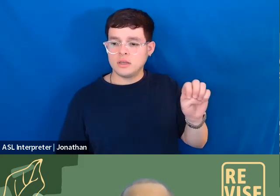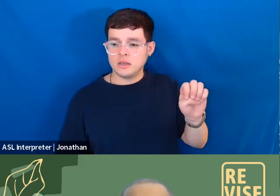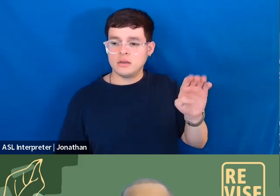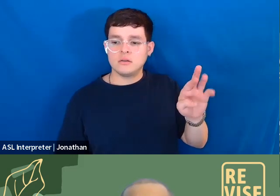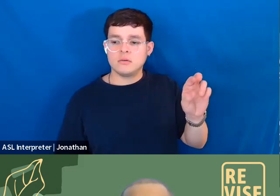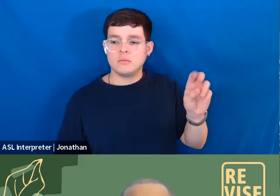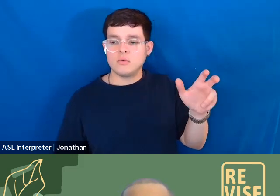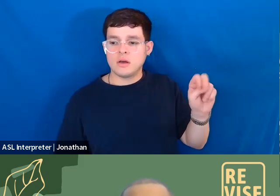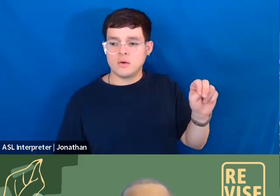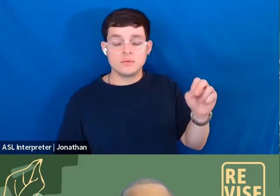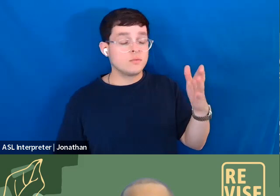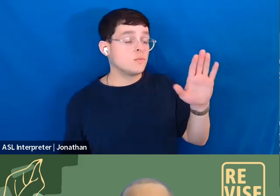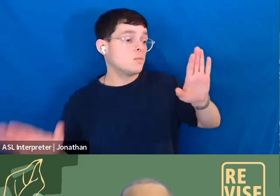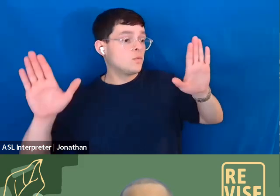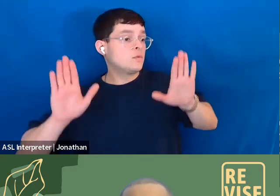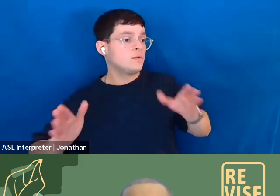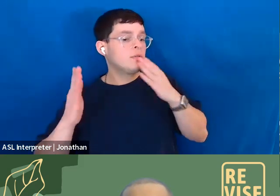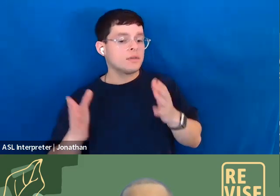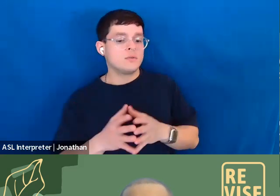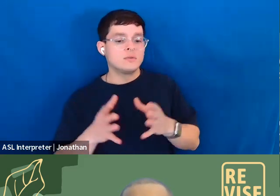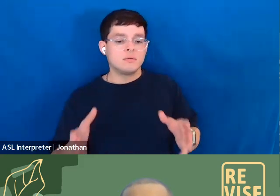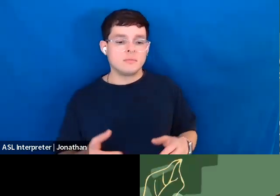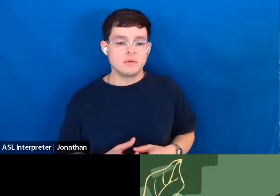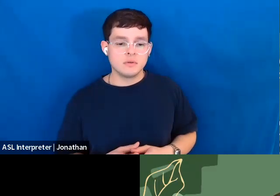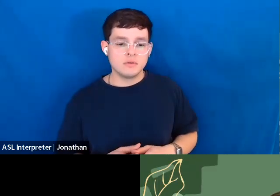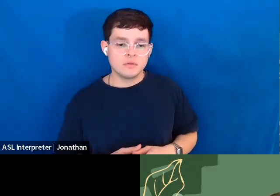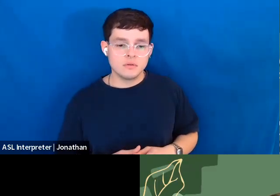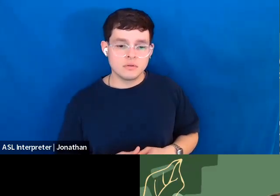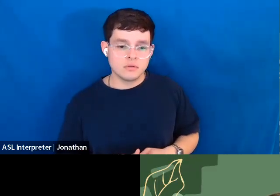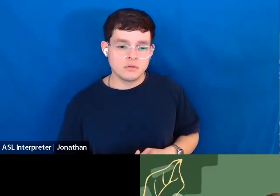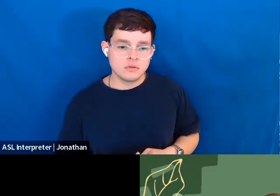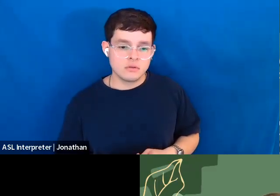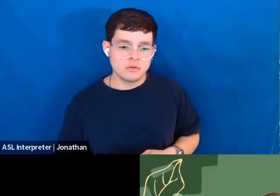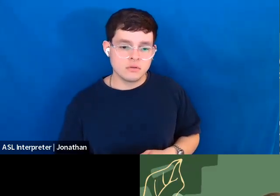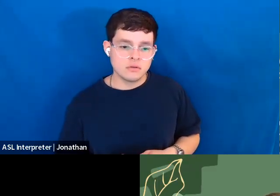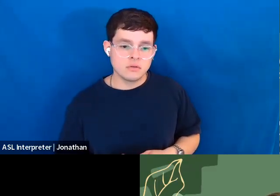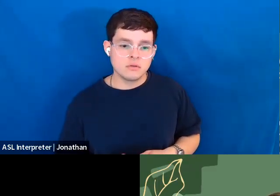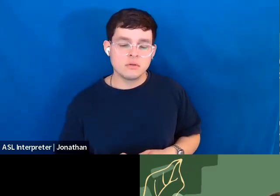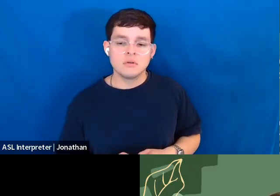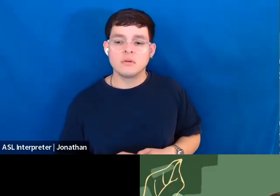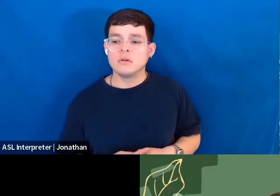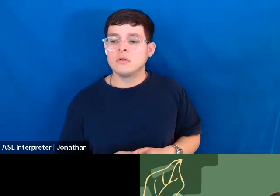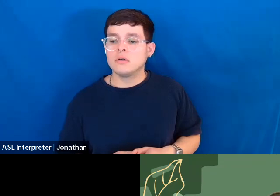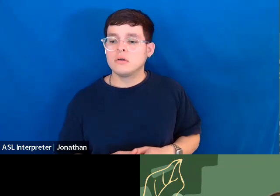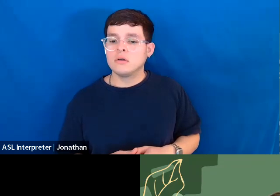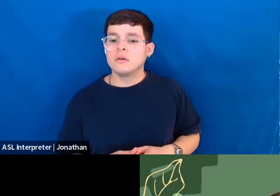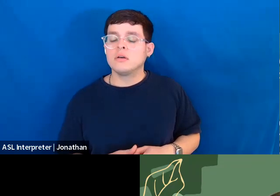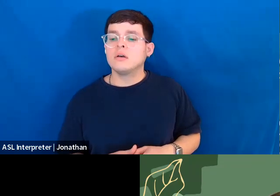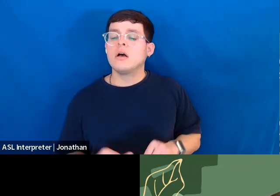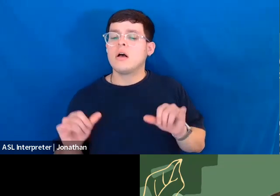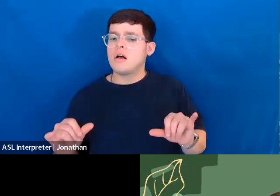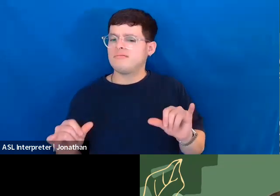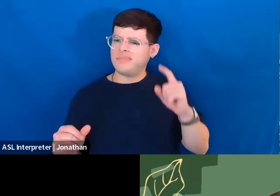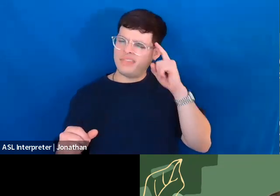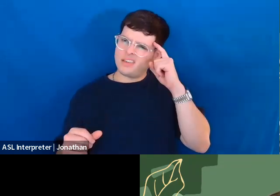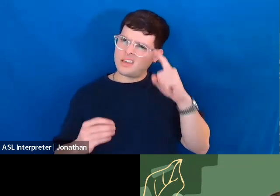Wonderful. Thank you so much. There was a question about the communities of practice that we're envisioning. So the question is, I'd like